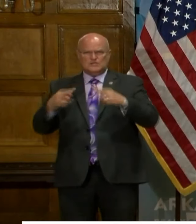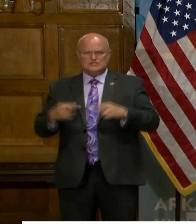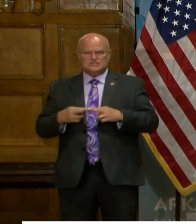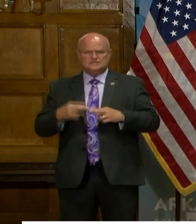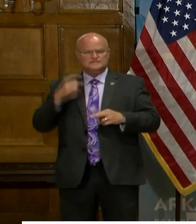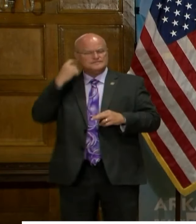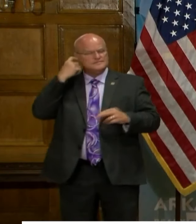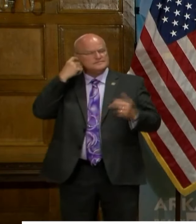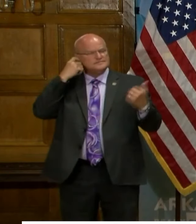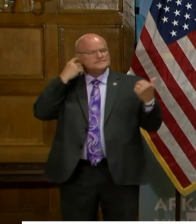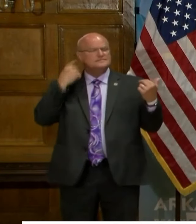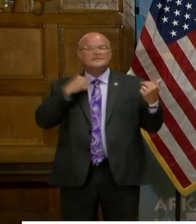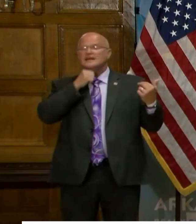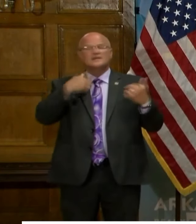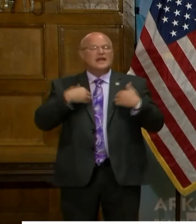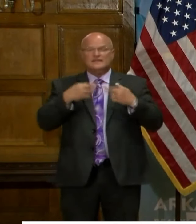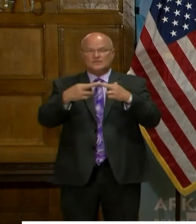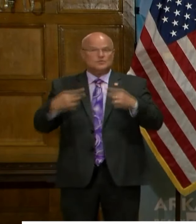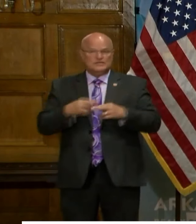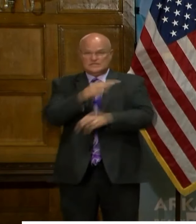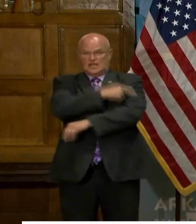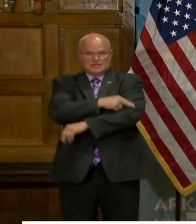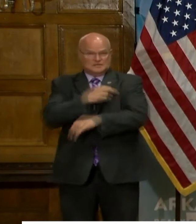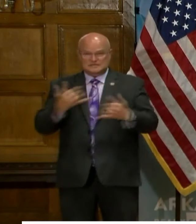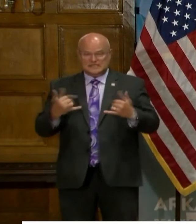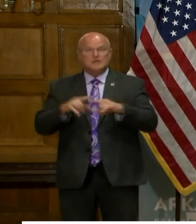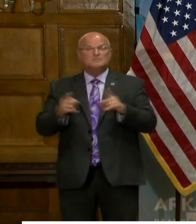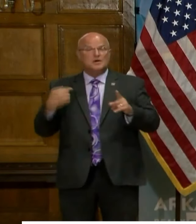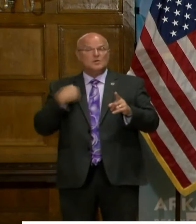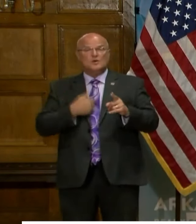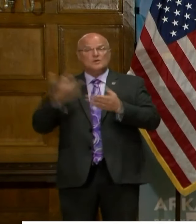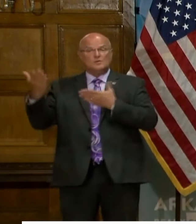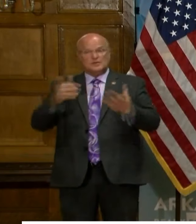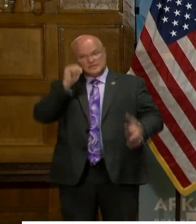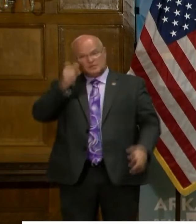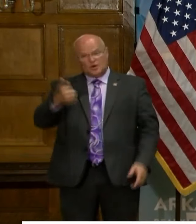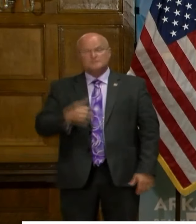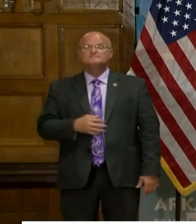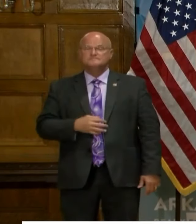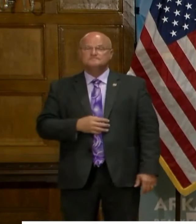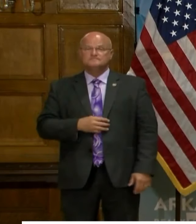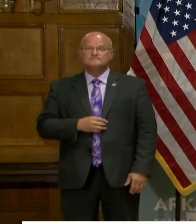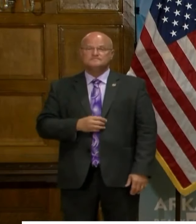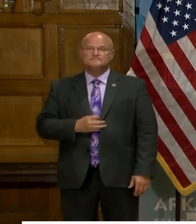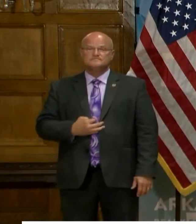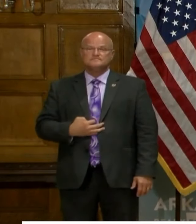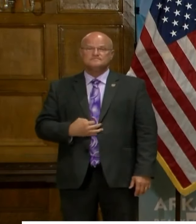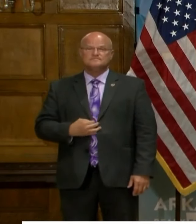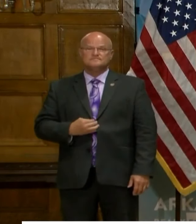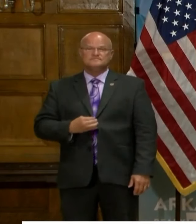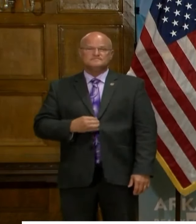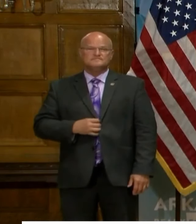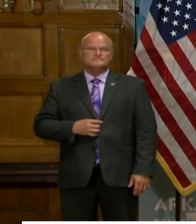region? I don't have those with me today, but we'll go ahead and bring that tomorrow.